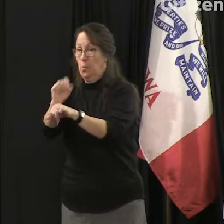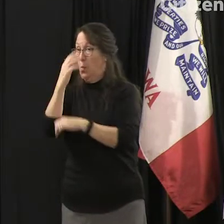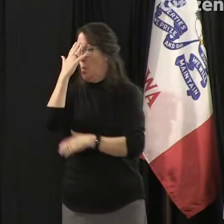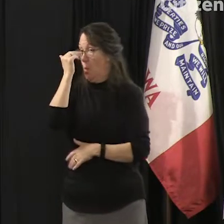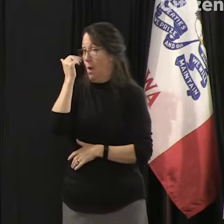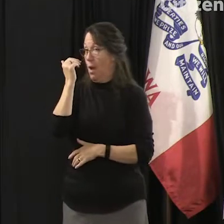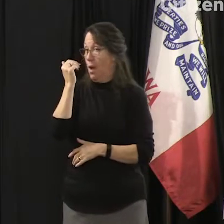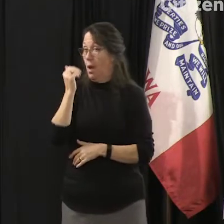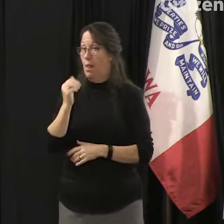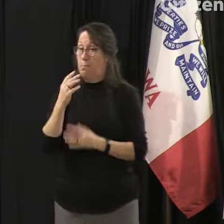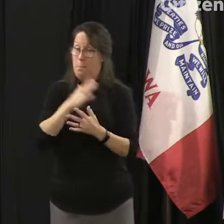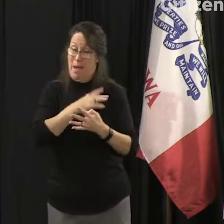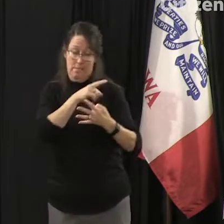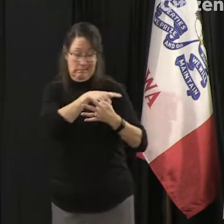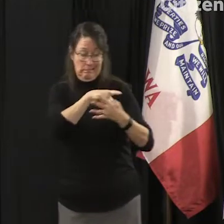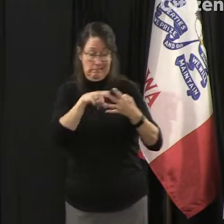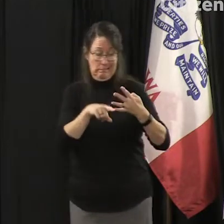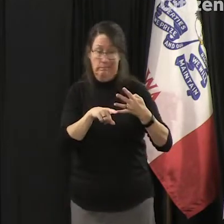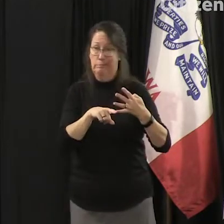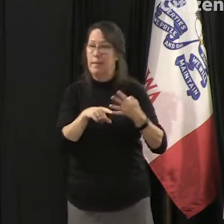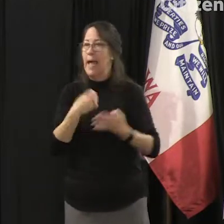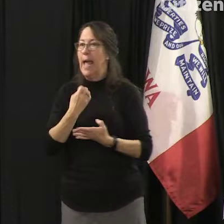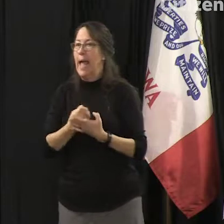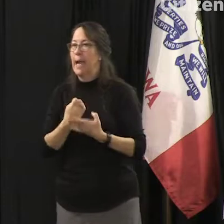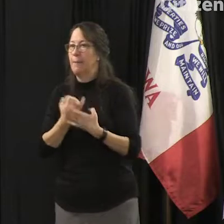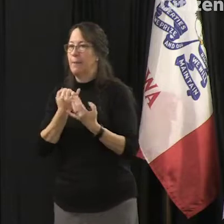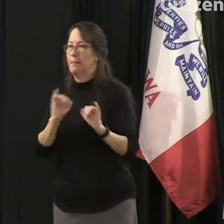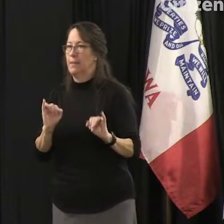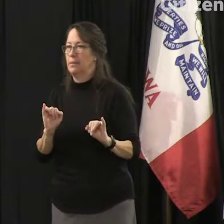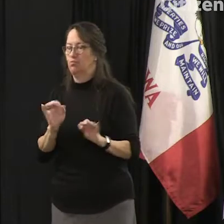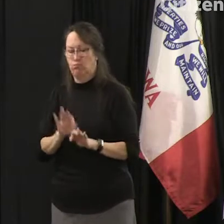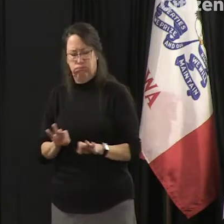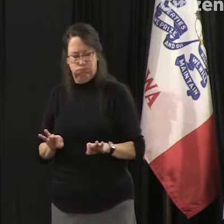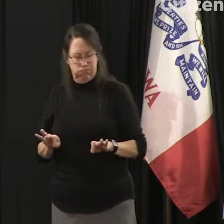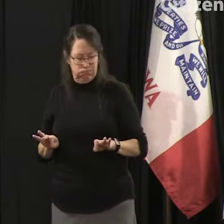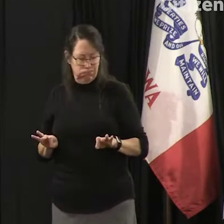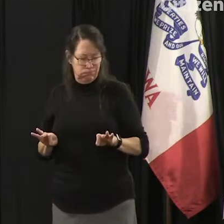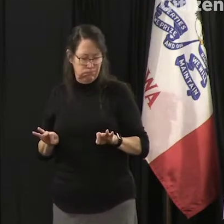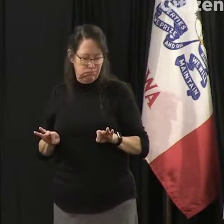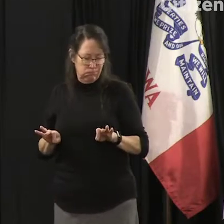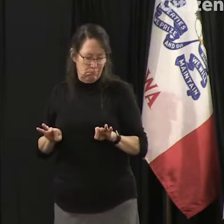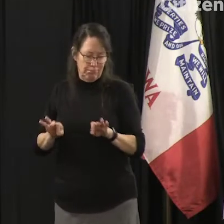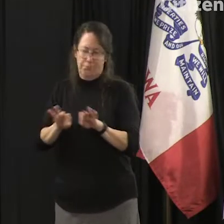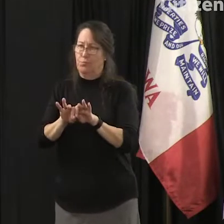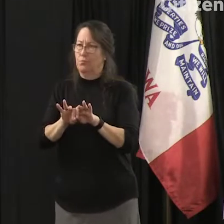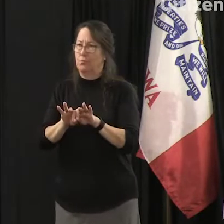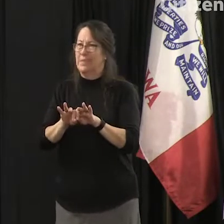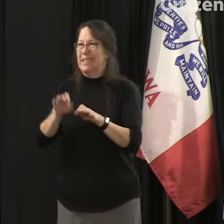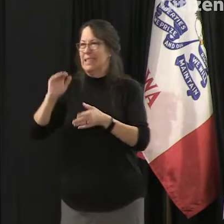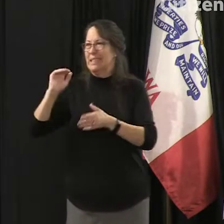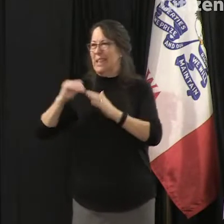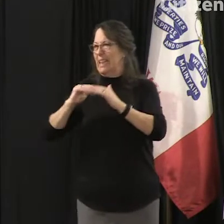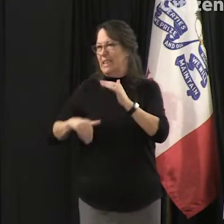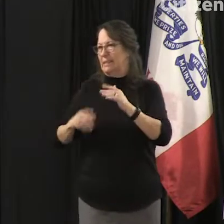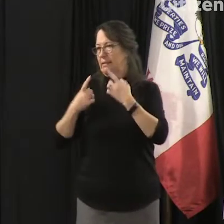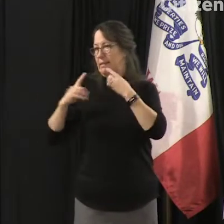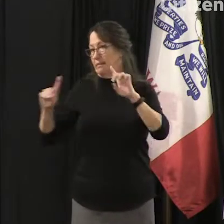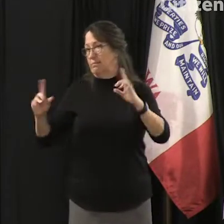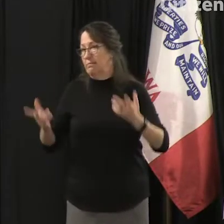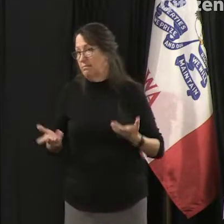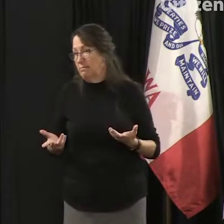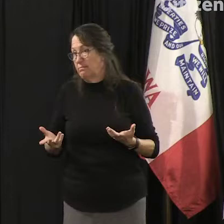Because of all those four goals, economic self-sufficiency has been, we've achieved the least.